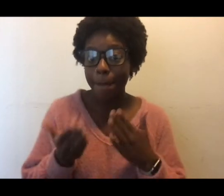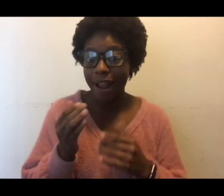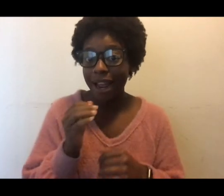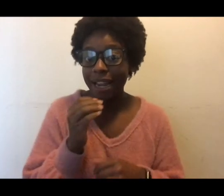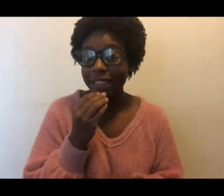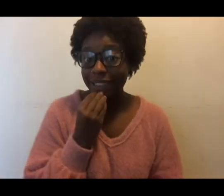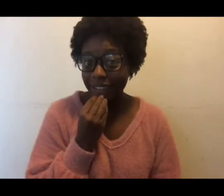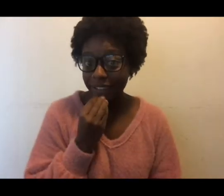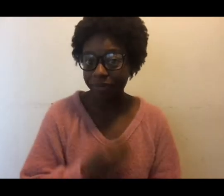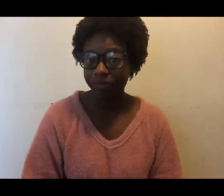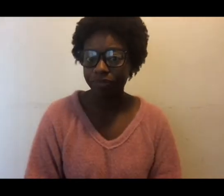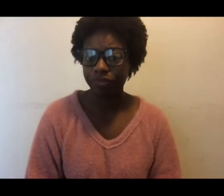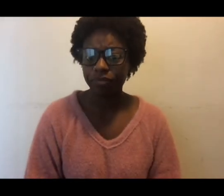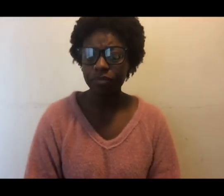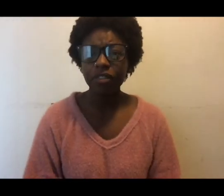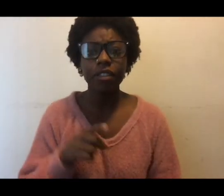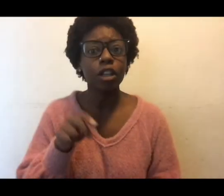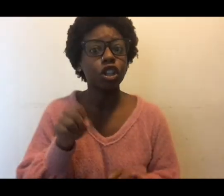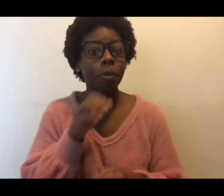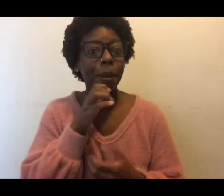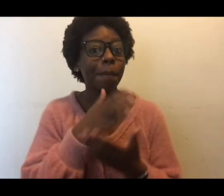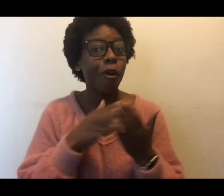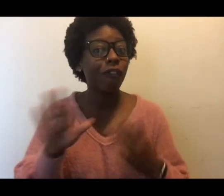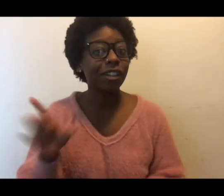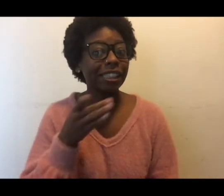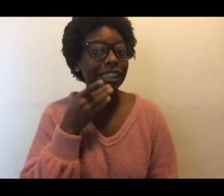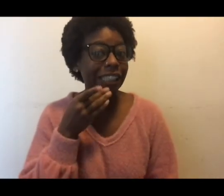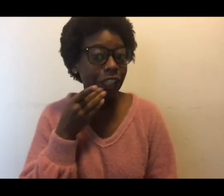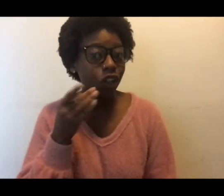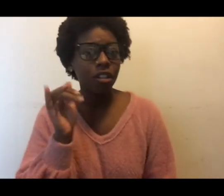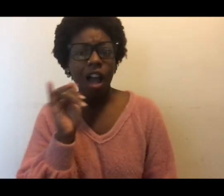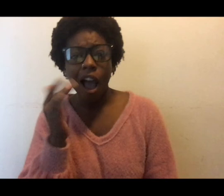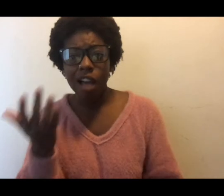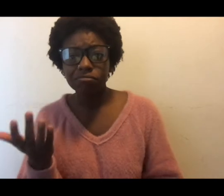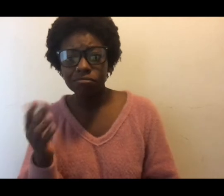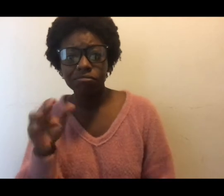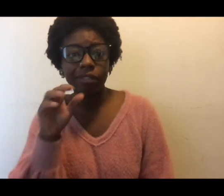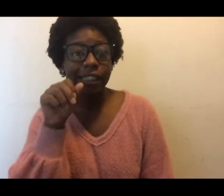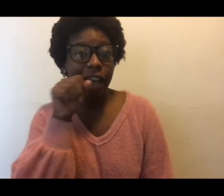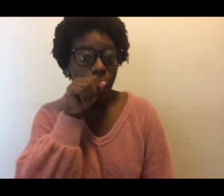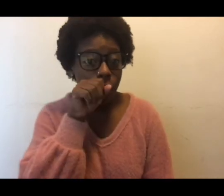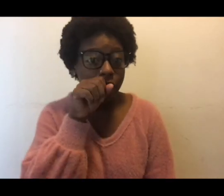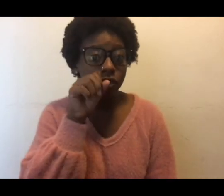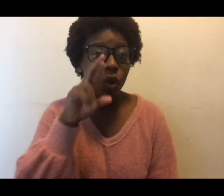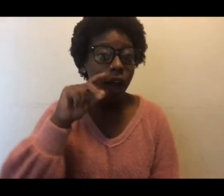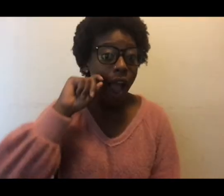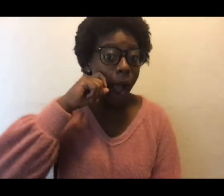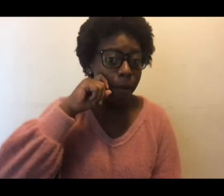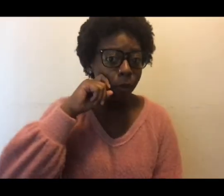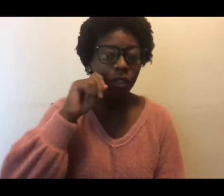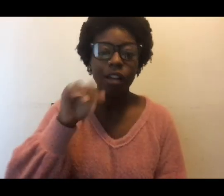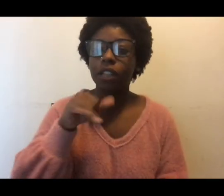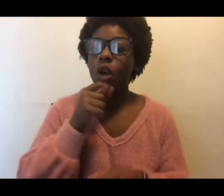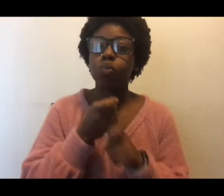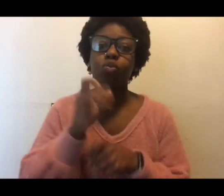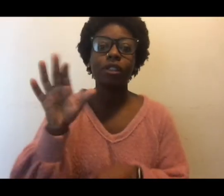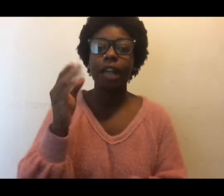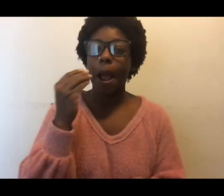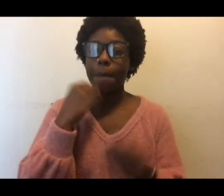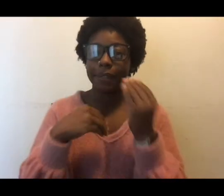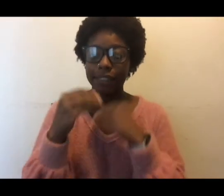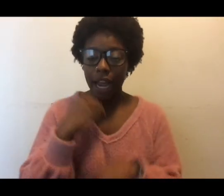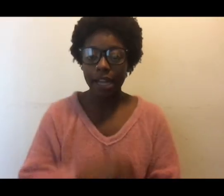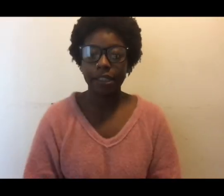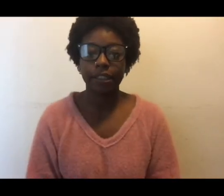can eat. And it could be part of their dinner, such as carrot sticks or an apple, so it does not ruin